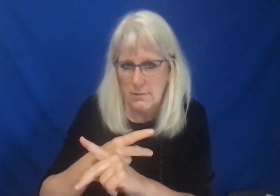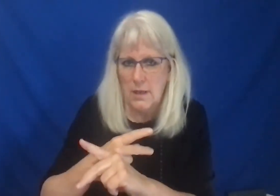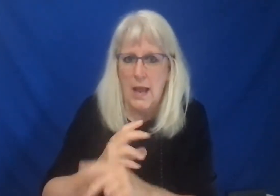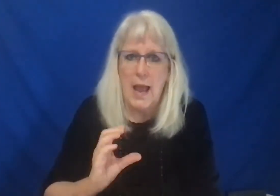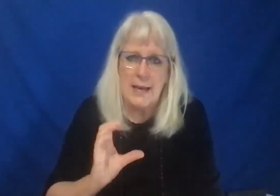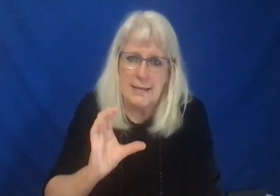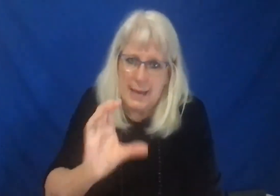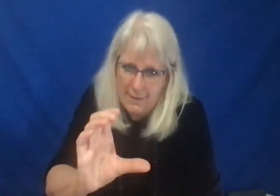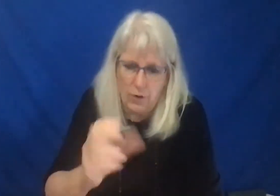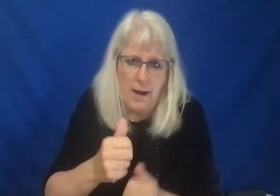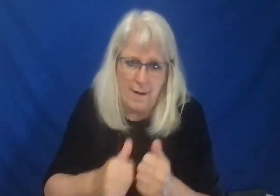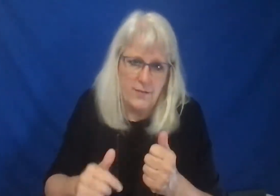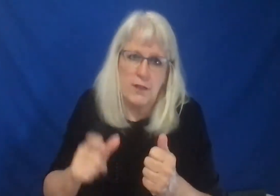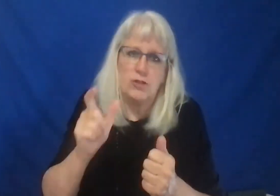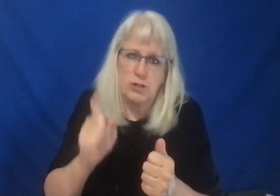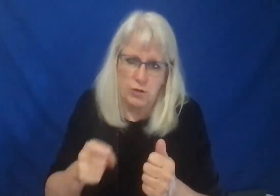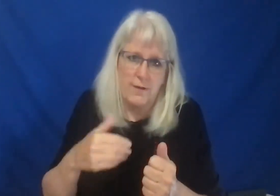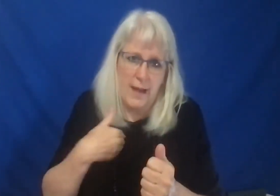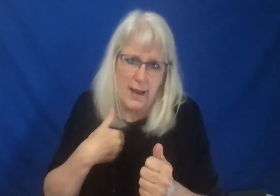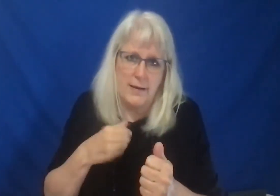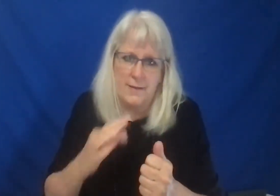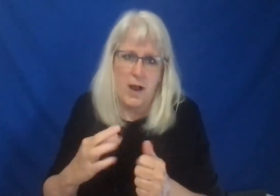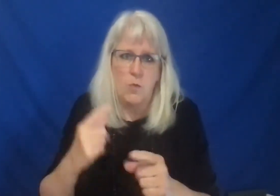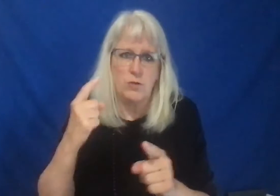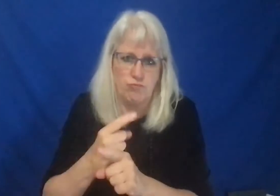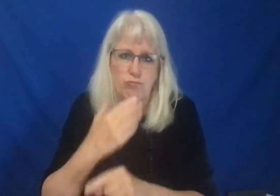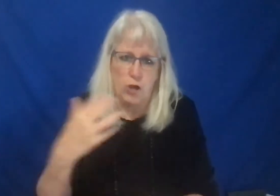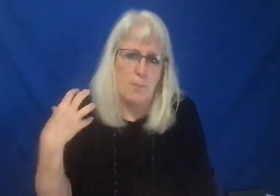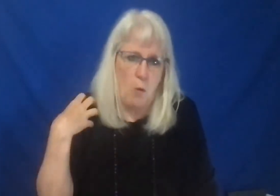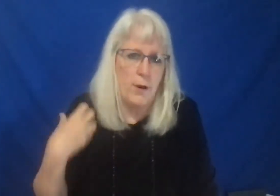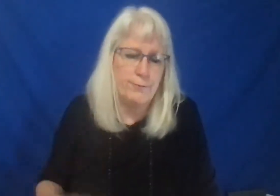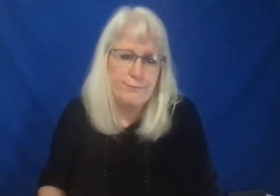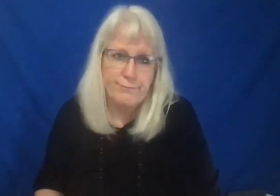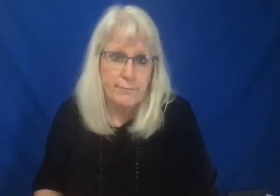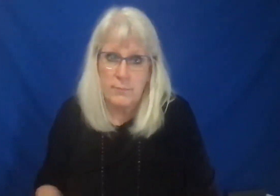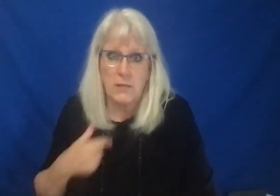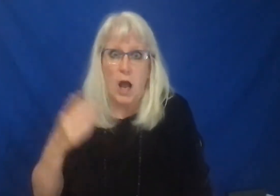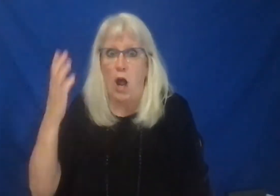she was entitled to and that she had missed out on, because I had messed